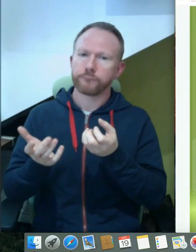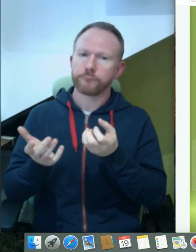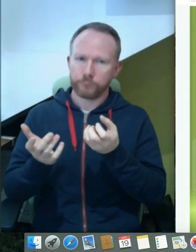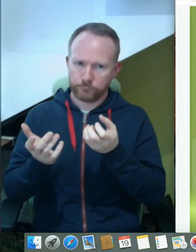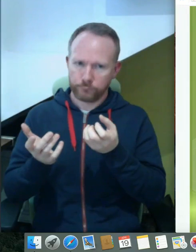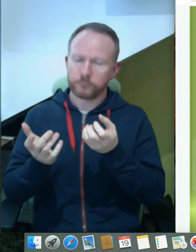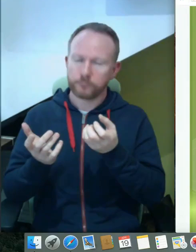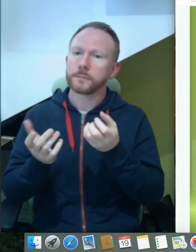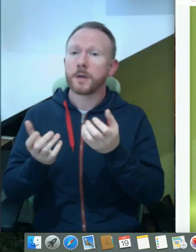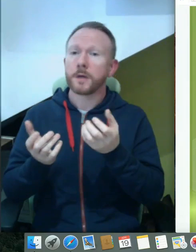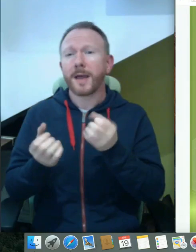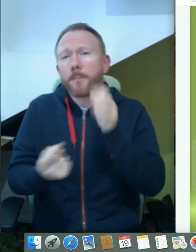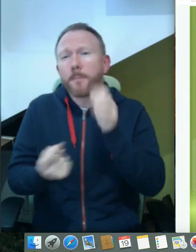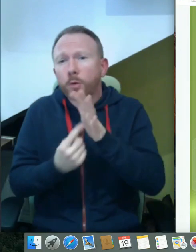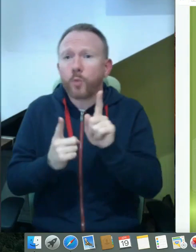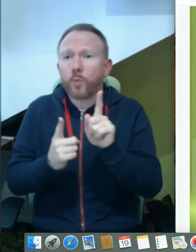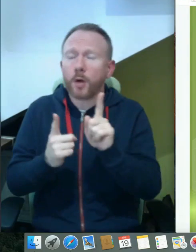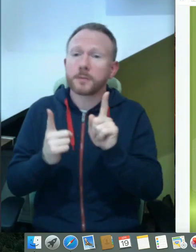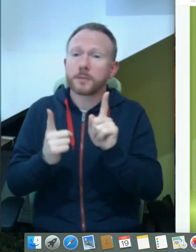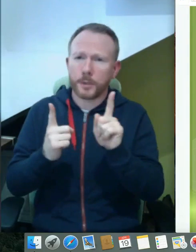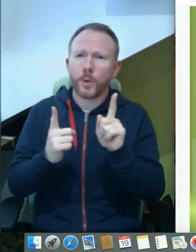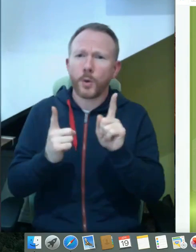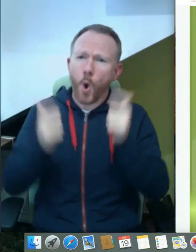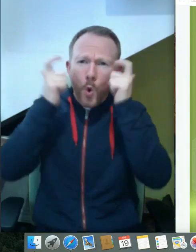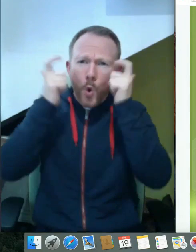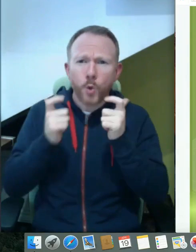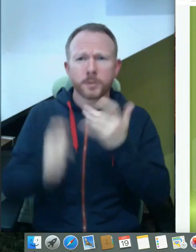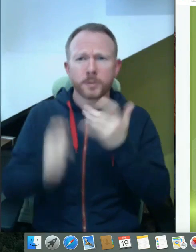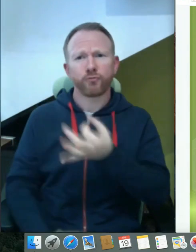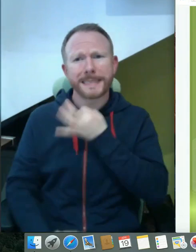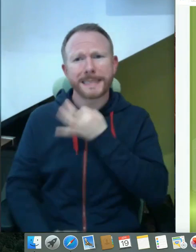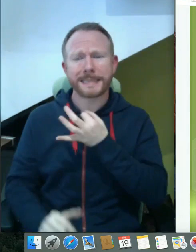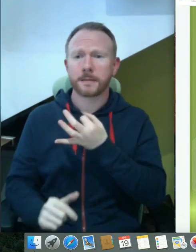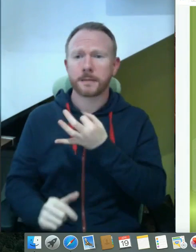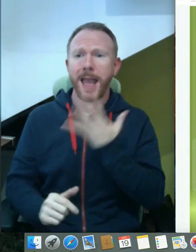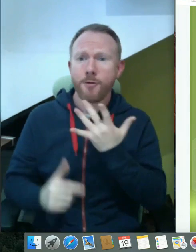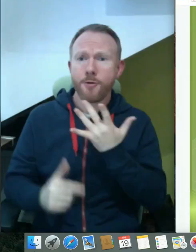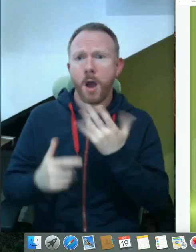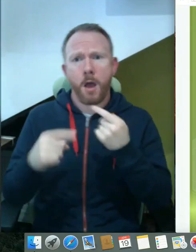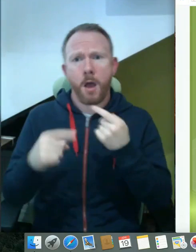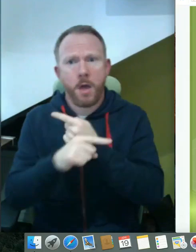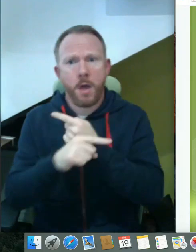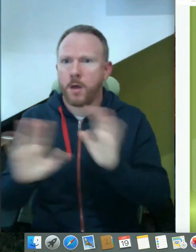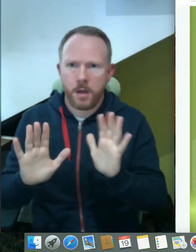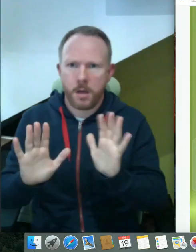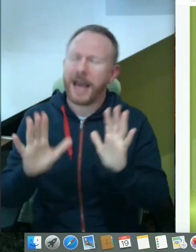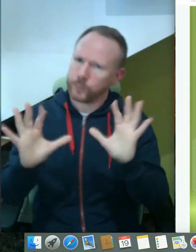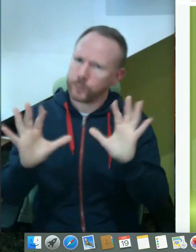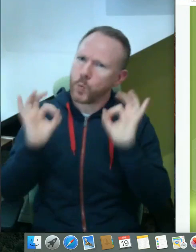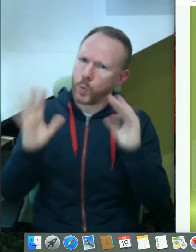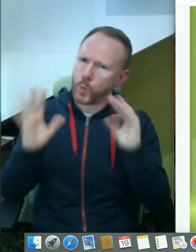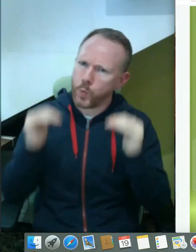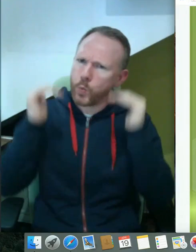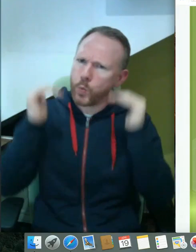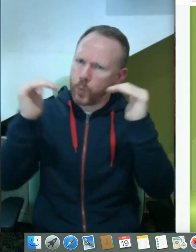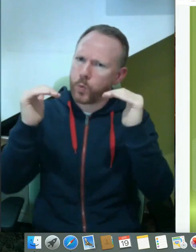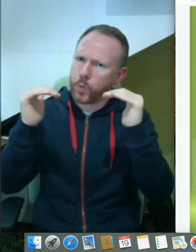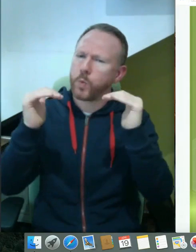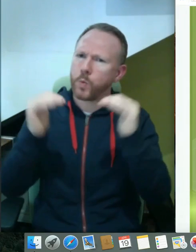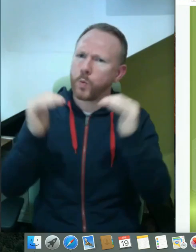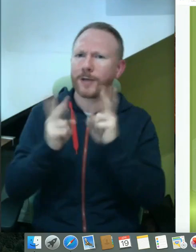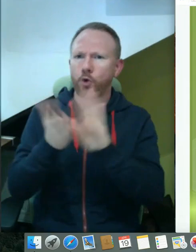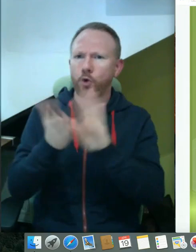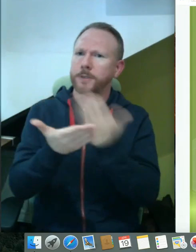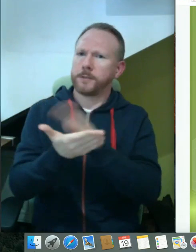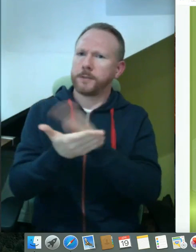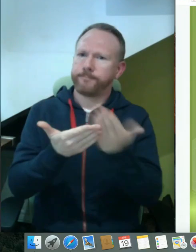of accuracy in these high-risk settings. One of the main points made is that accuracy